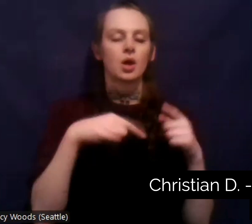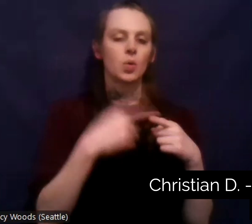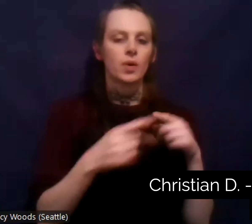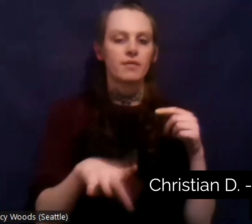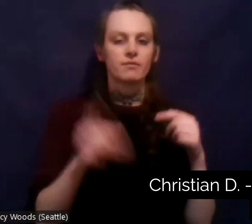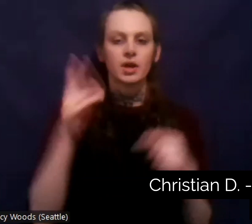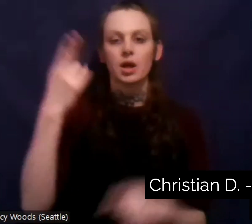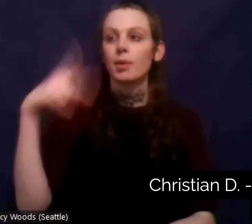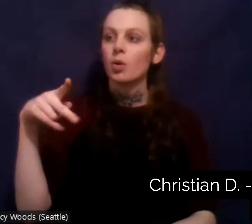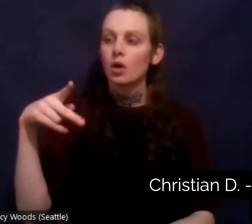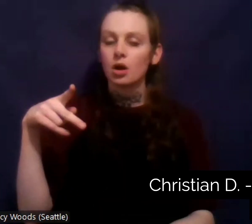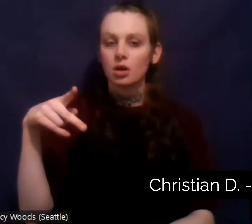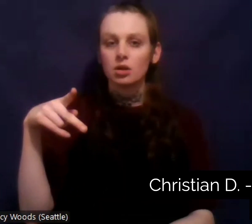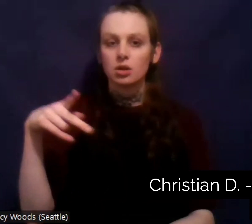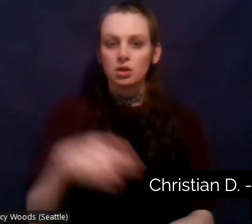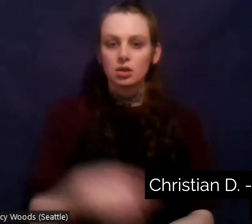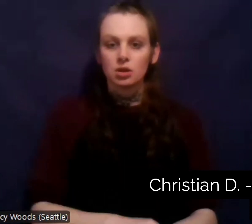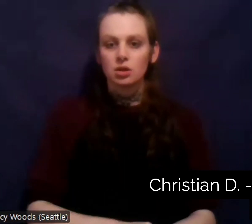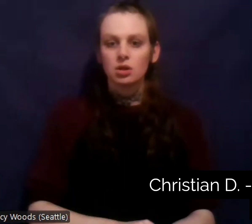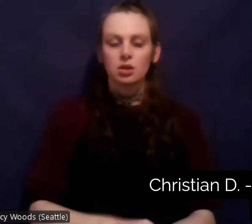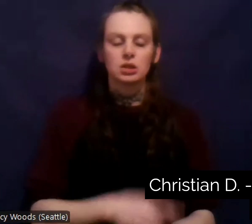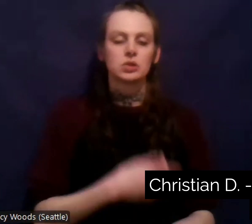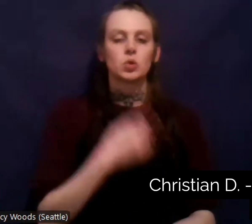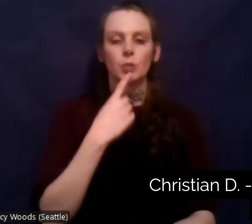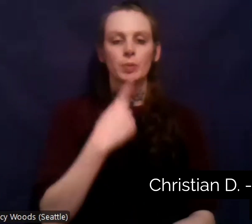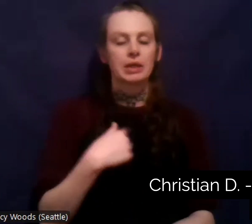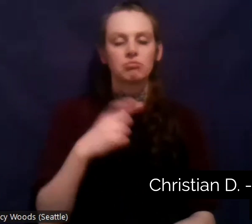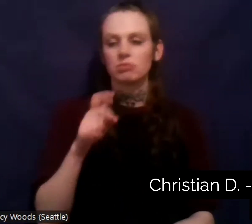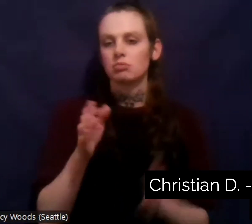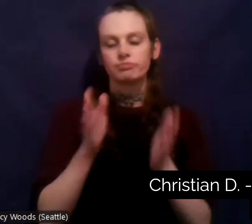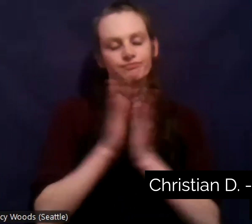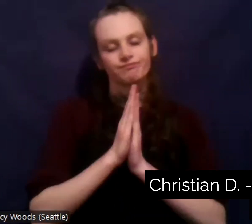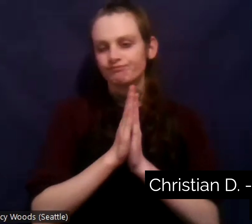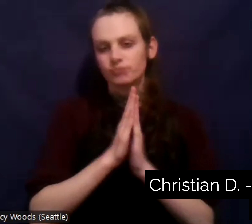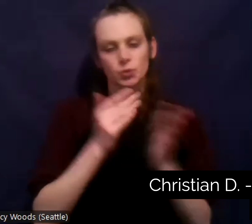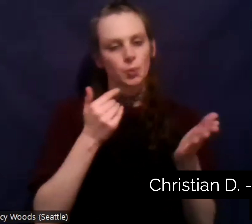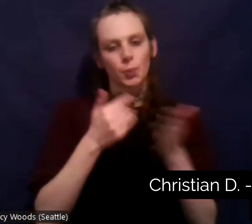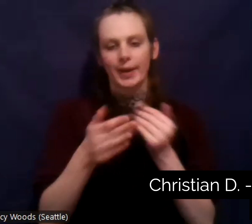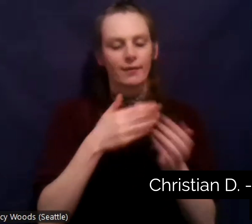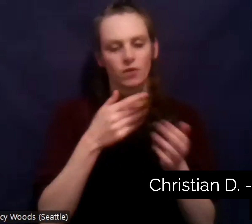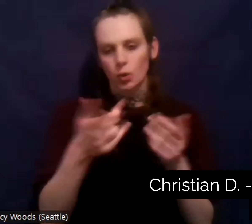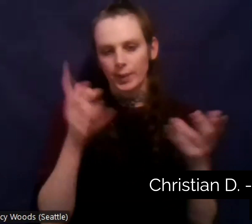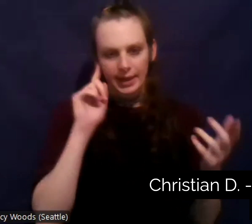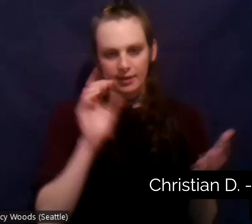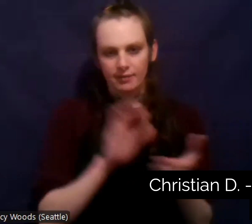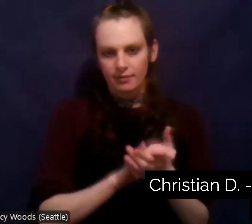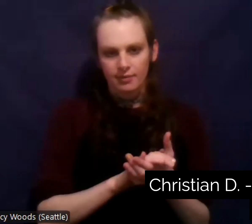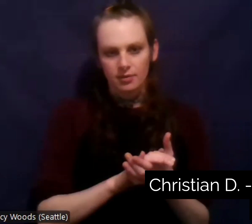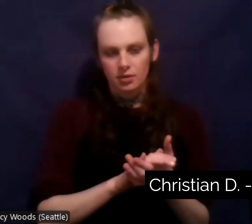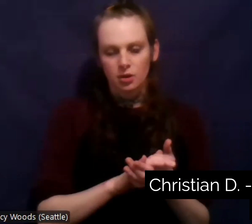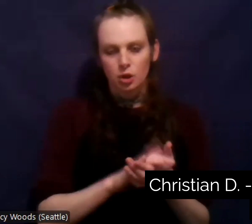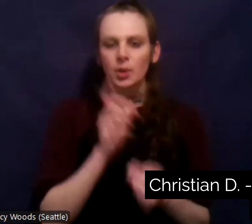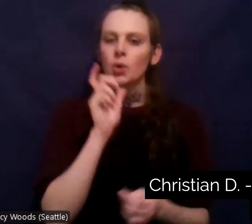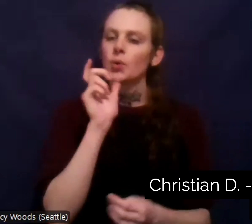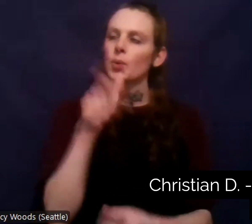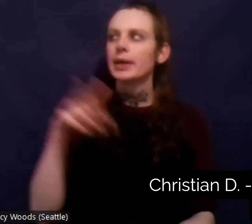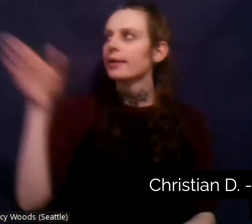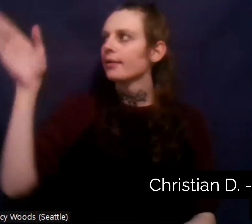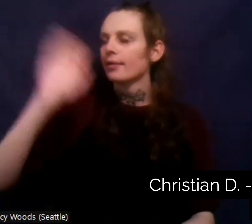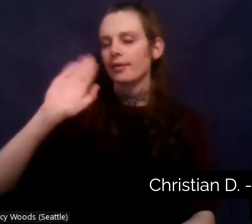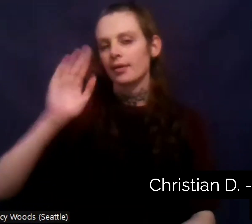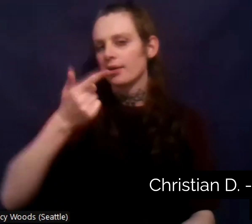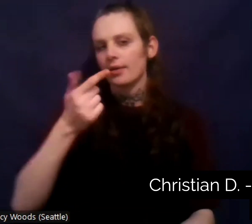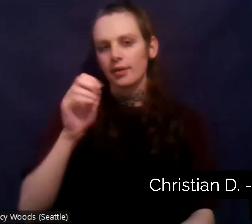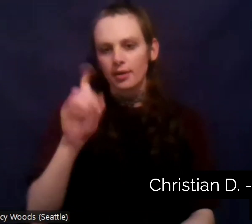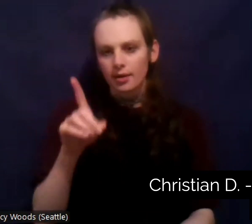and all you just have to do is pray to whoever you believe. It doesn't have to be God